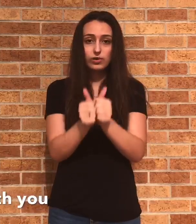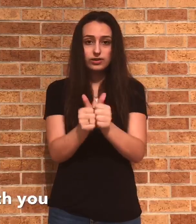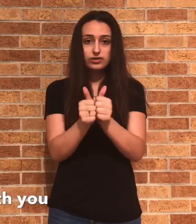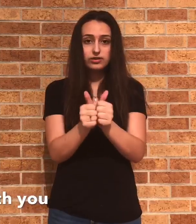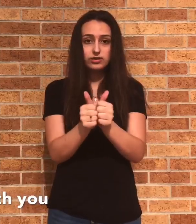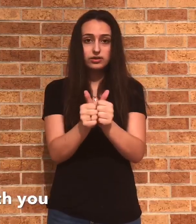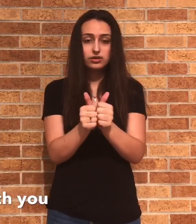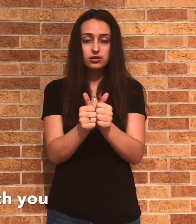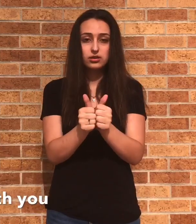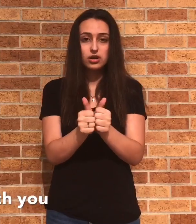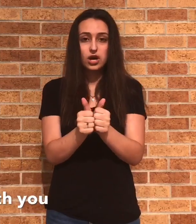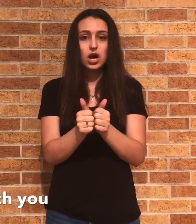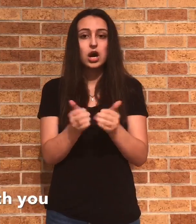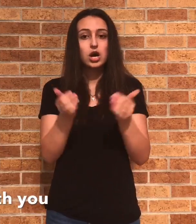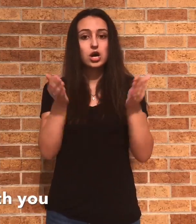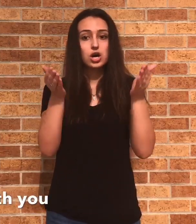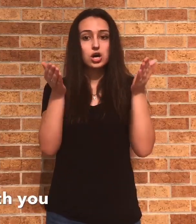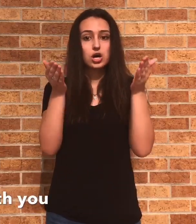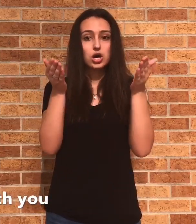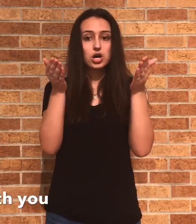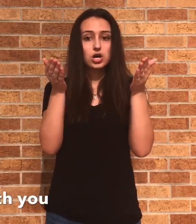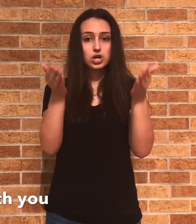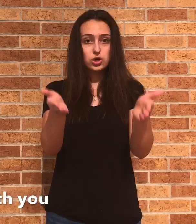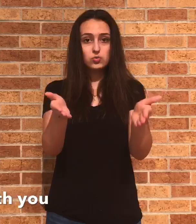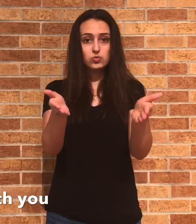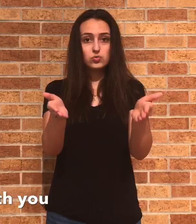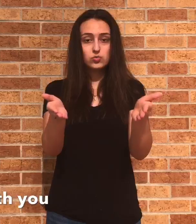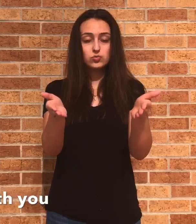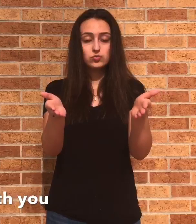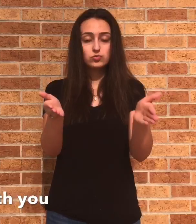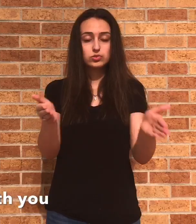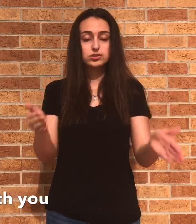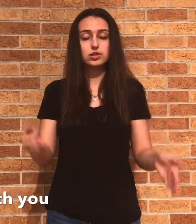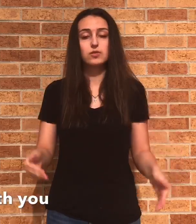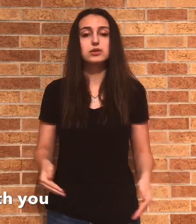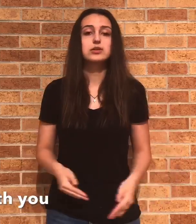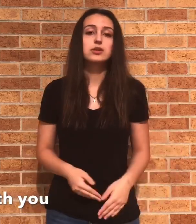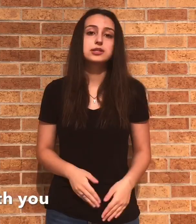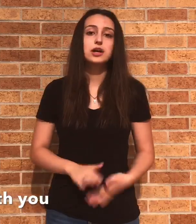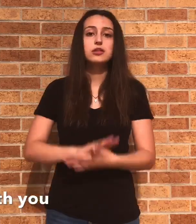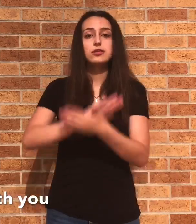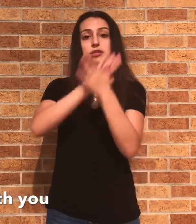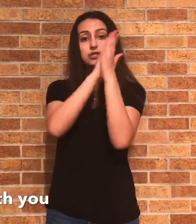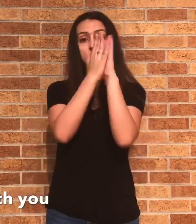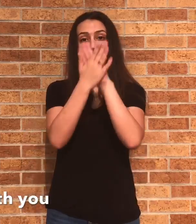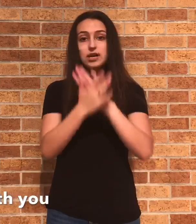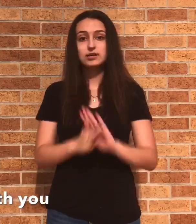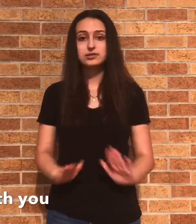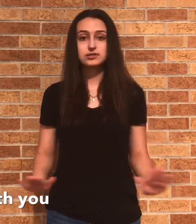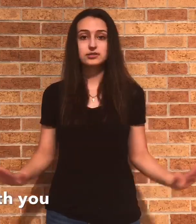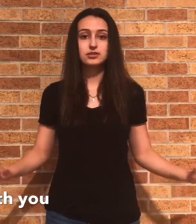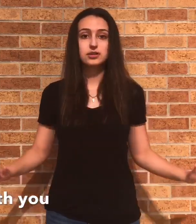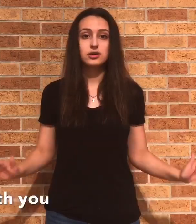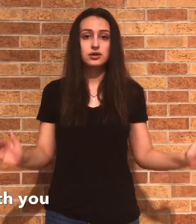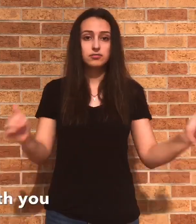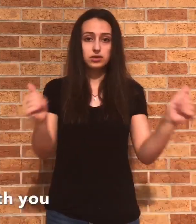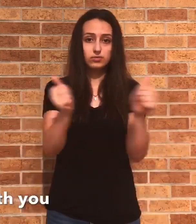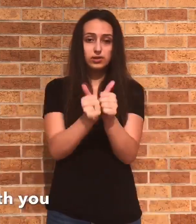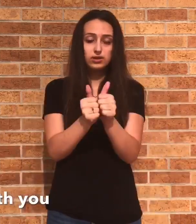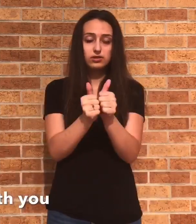With you. So all together it's peace, be with